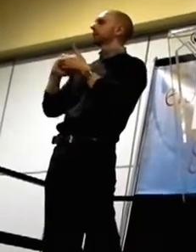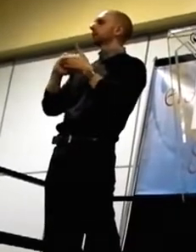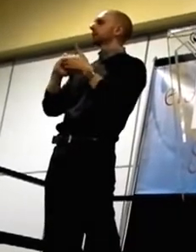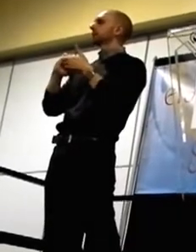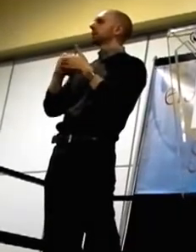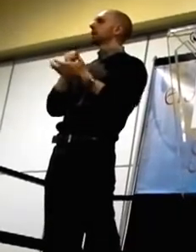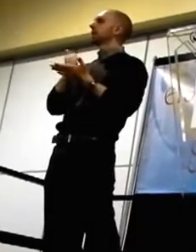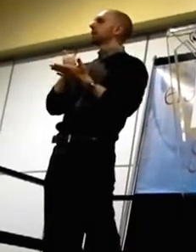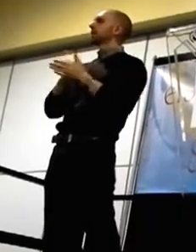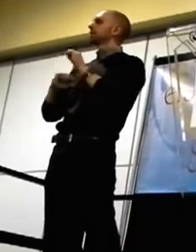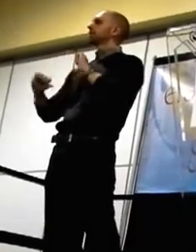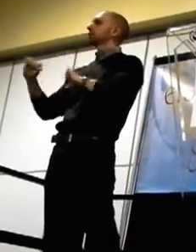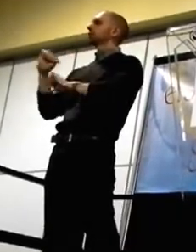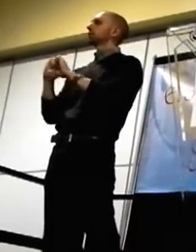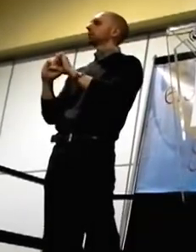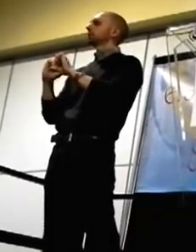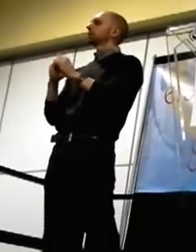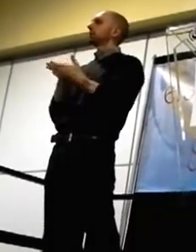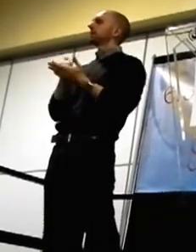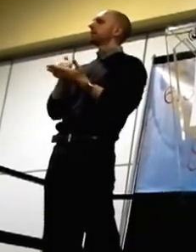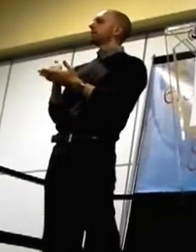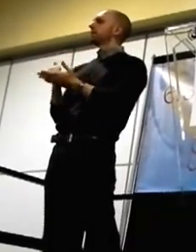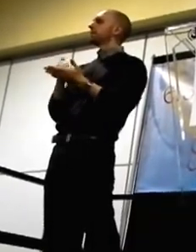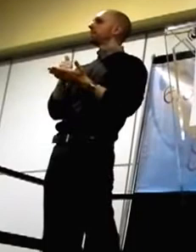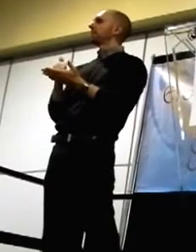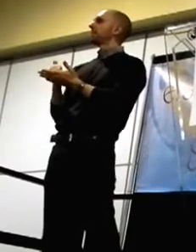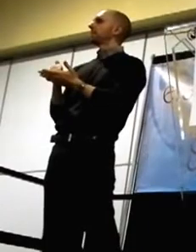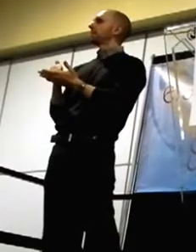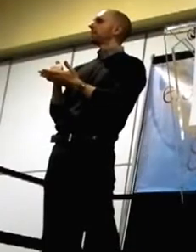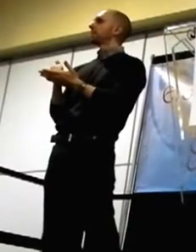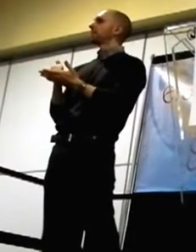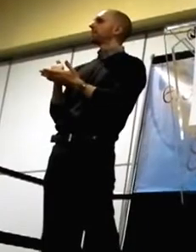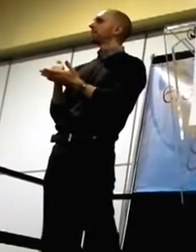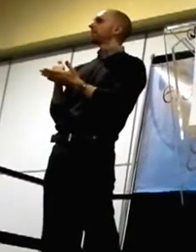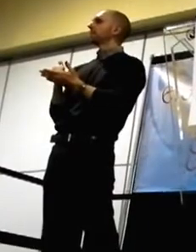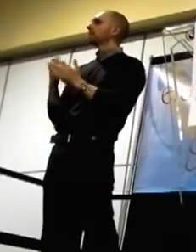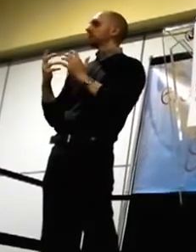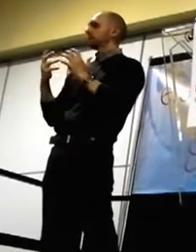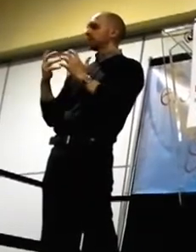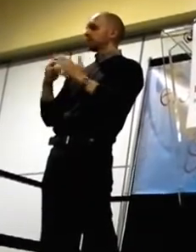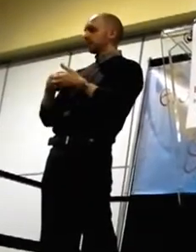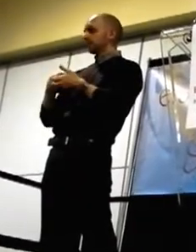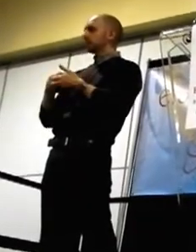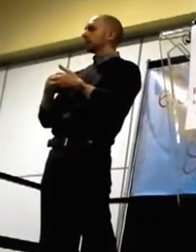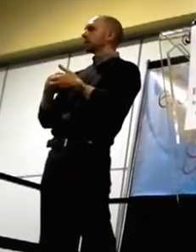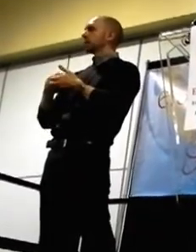are helpers of one another. They join good and forbid evil.